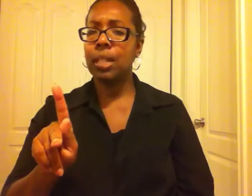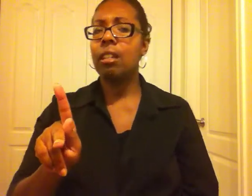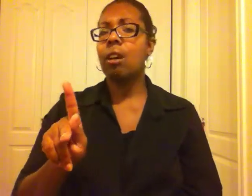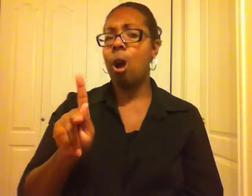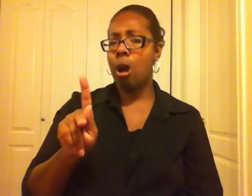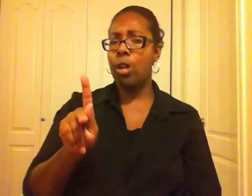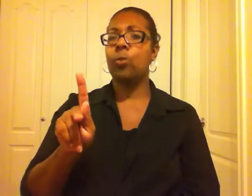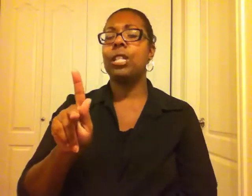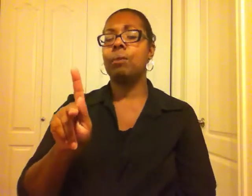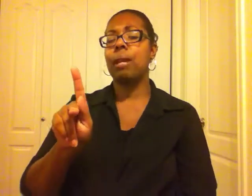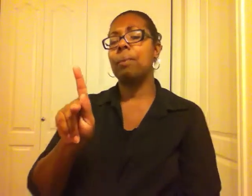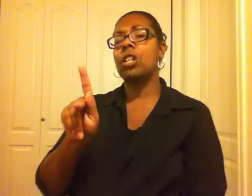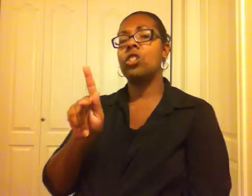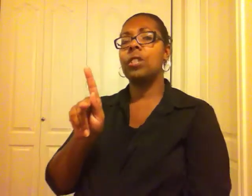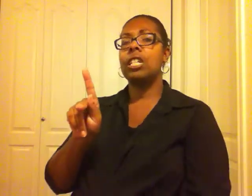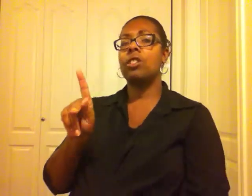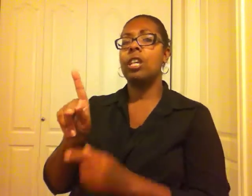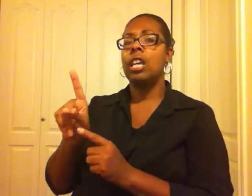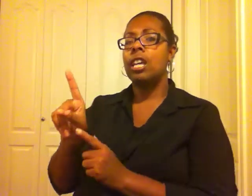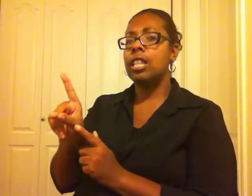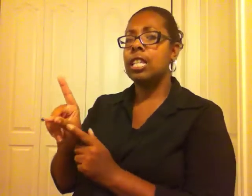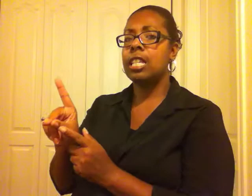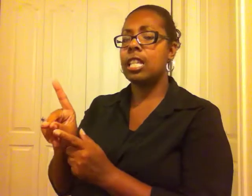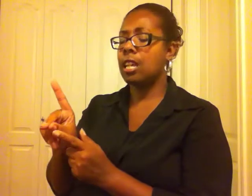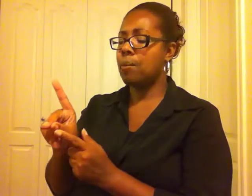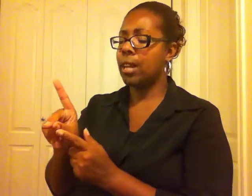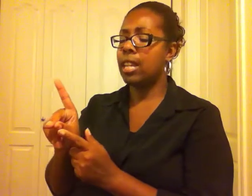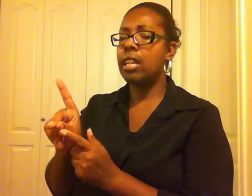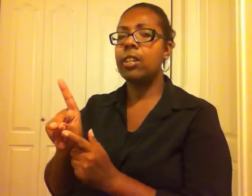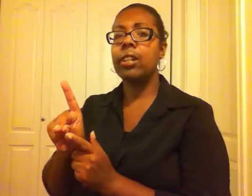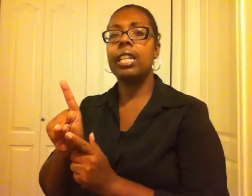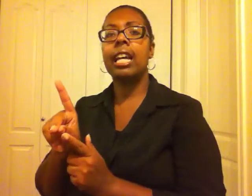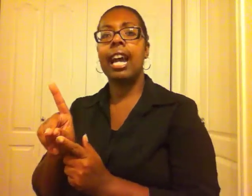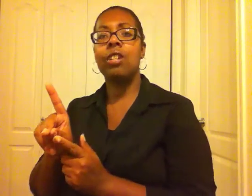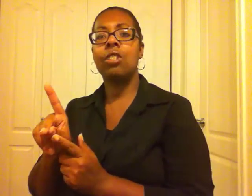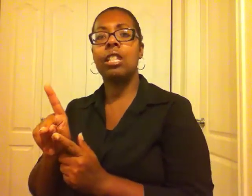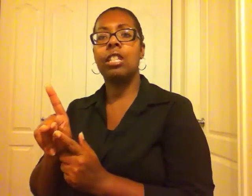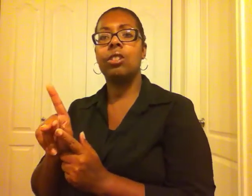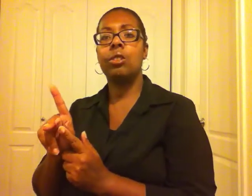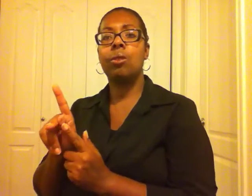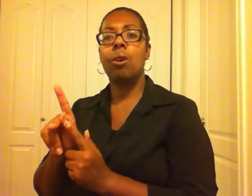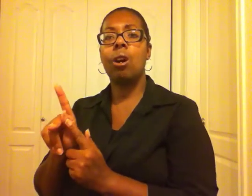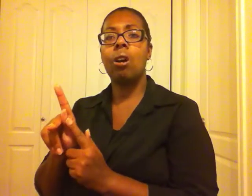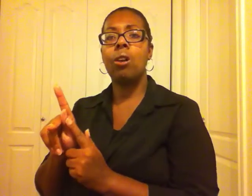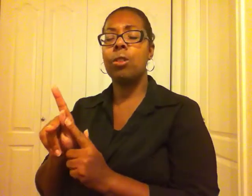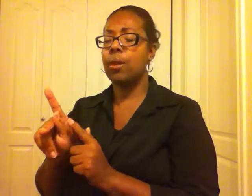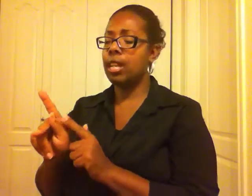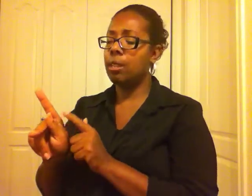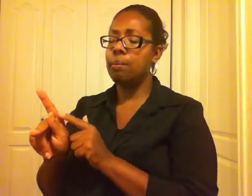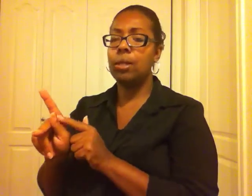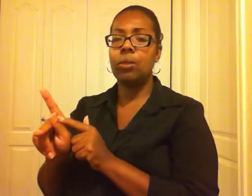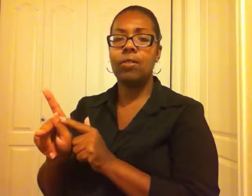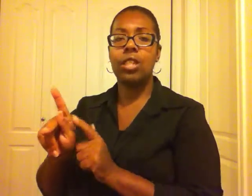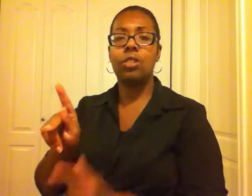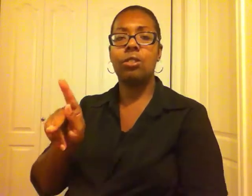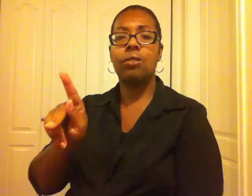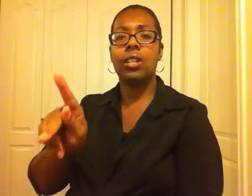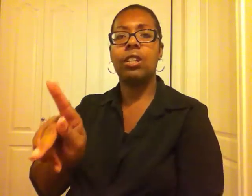a hard one to make because you need to, this thumb right here, it actually needs to go all the way in the middle of these two